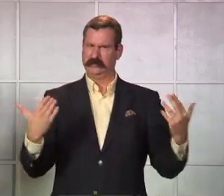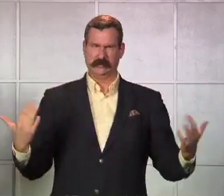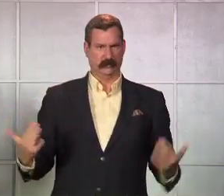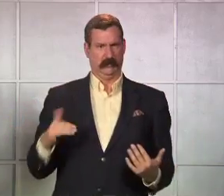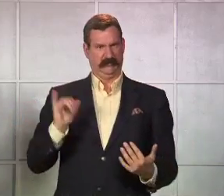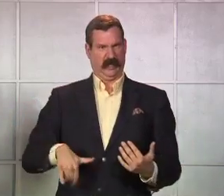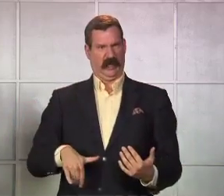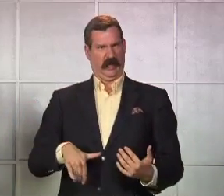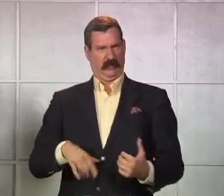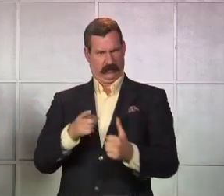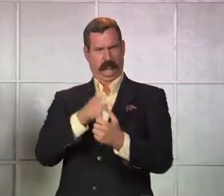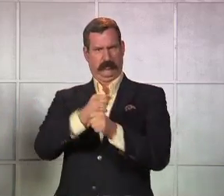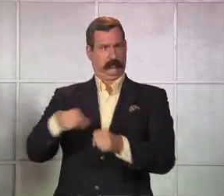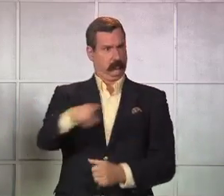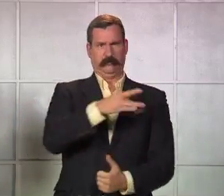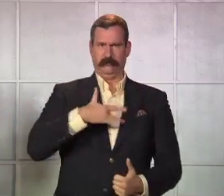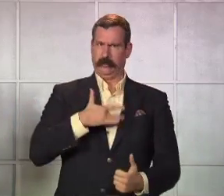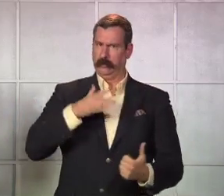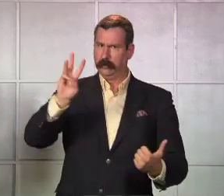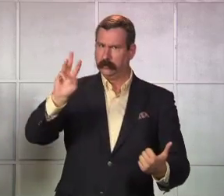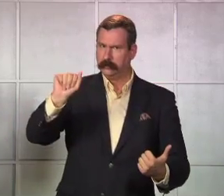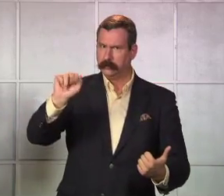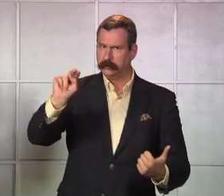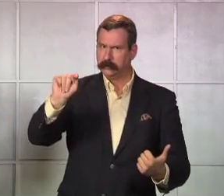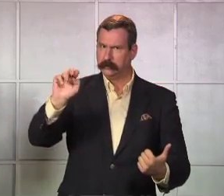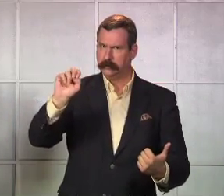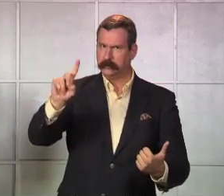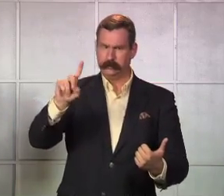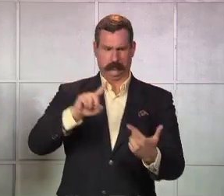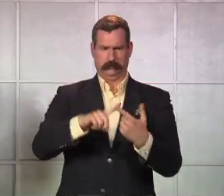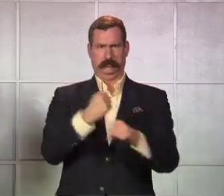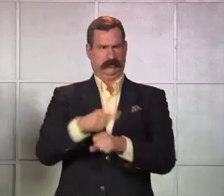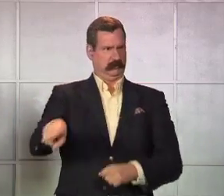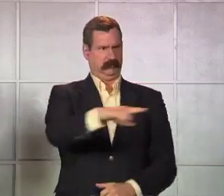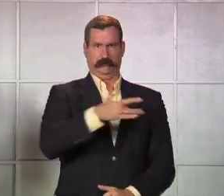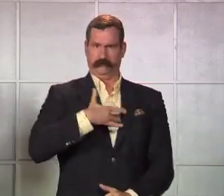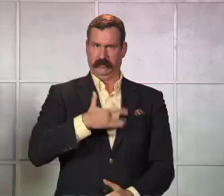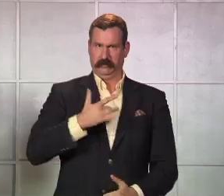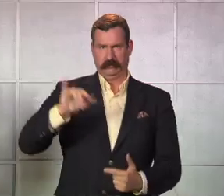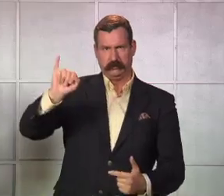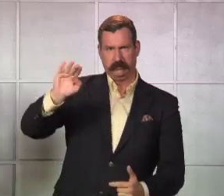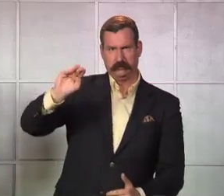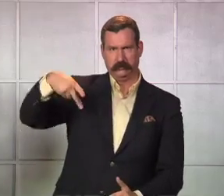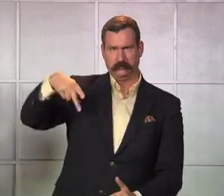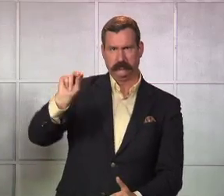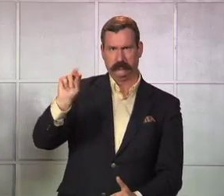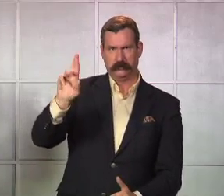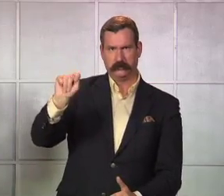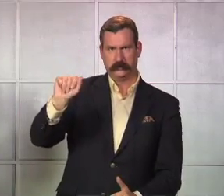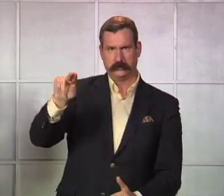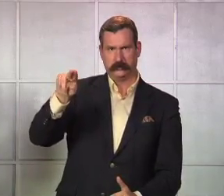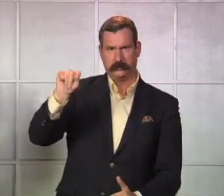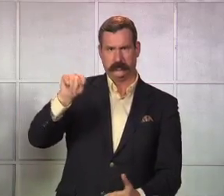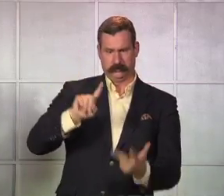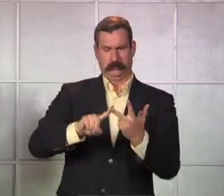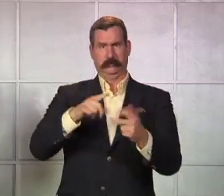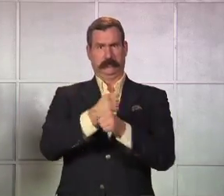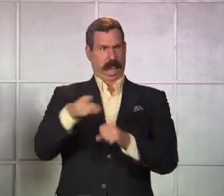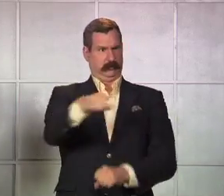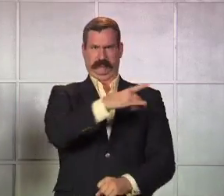then he or she will want to join you. So to win, first you must make people feel wanted. Second, important. Third, you